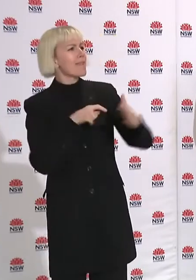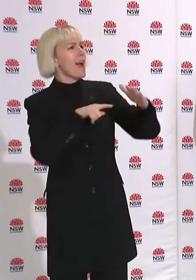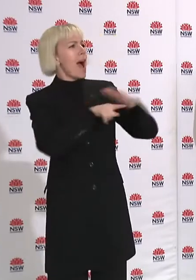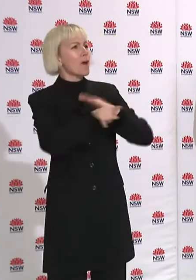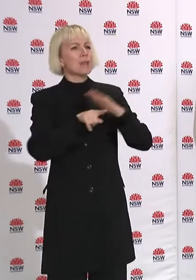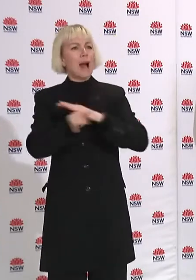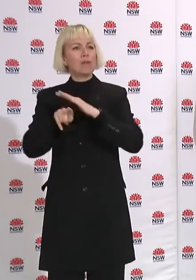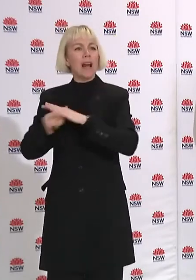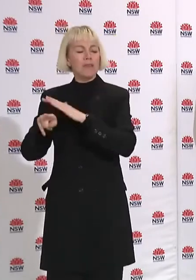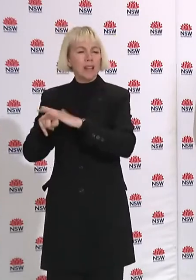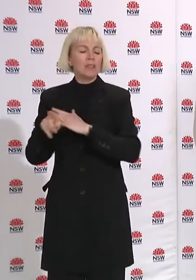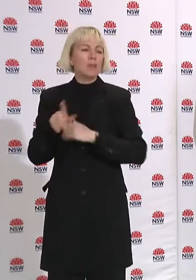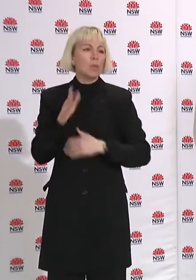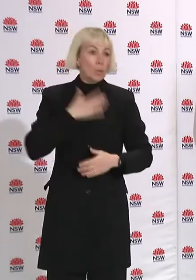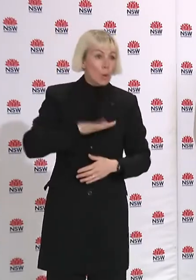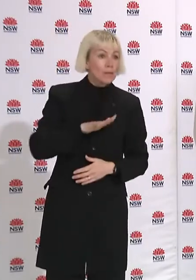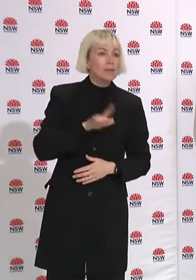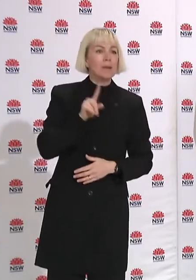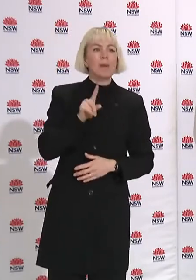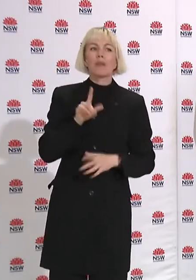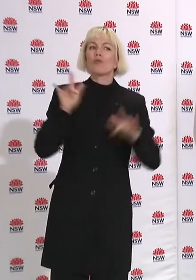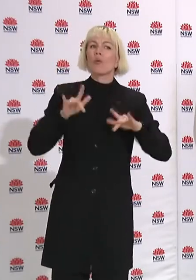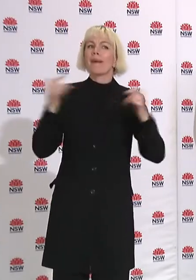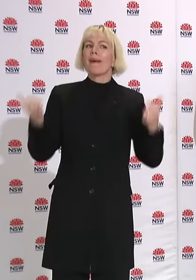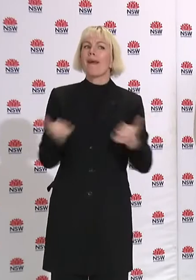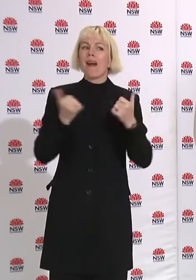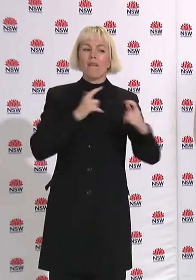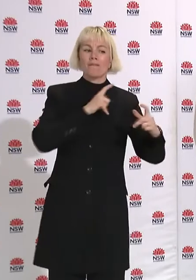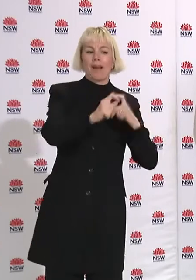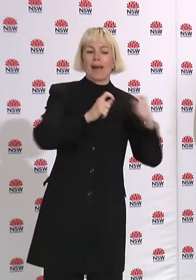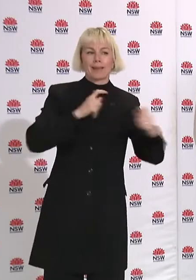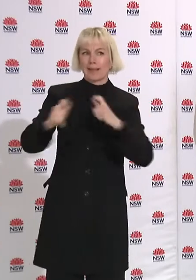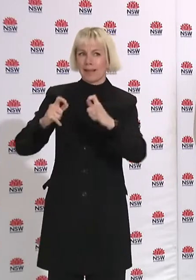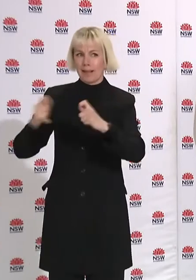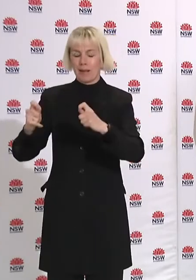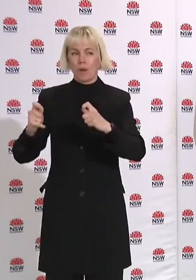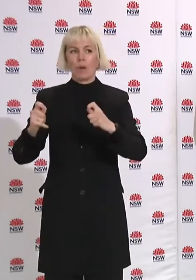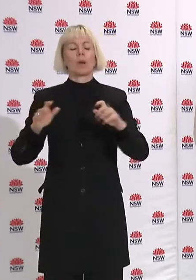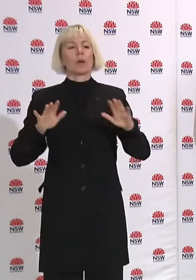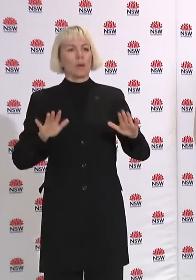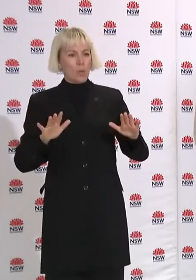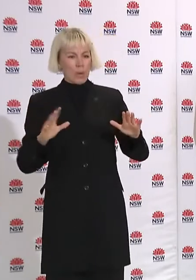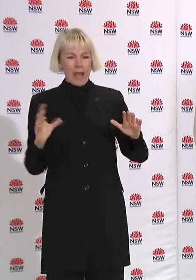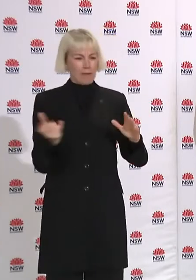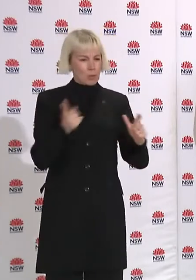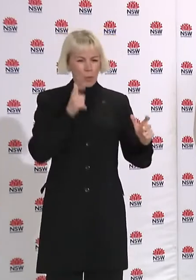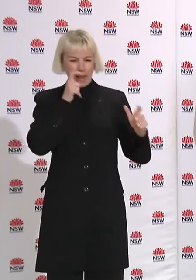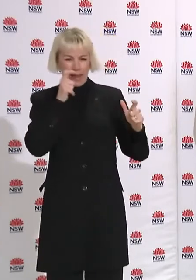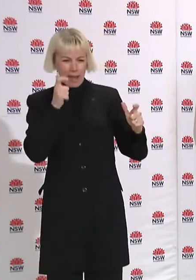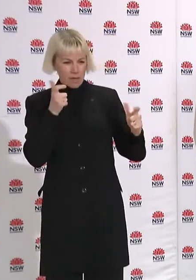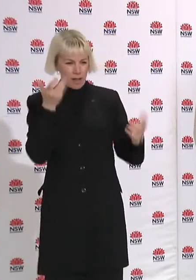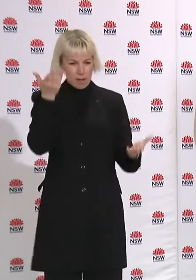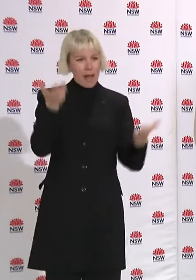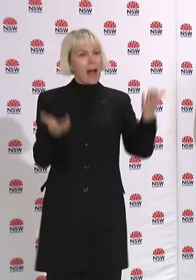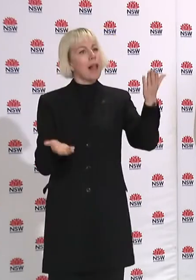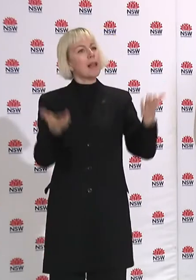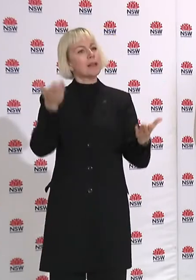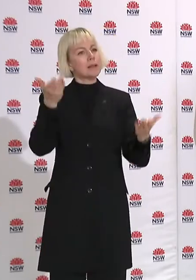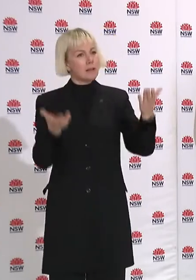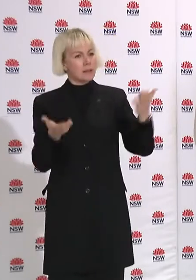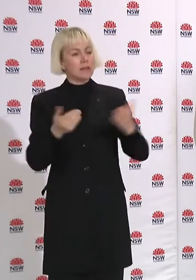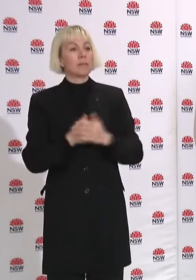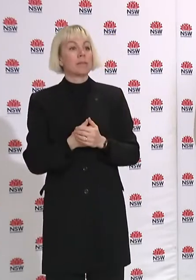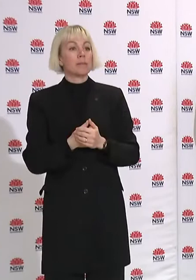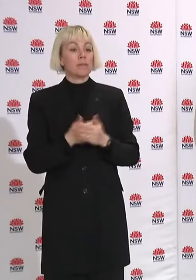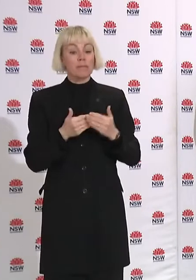we get enough vaccines in arms. So that means that we need to live as freely and as safely as possible during